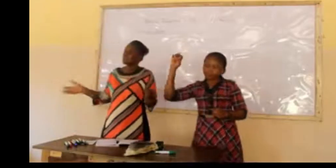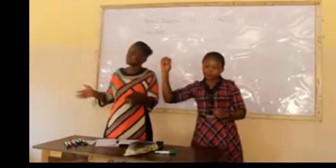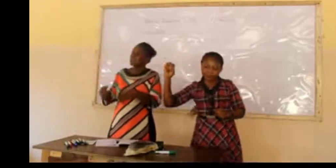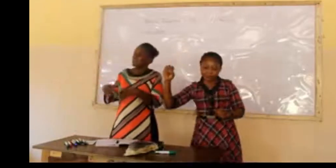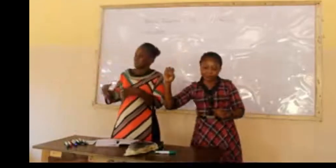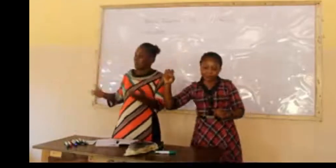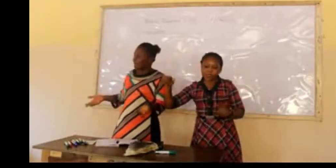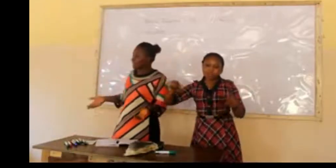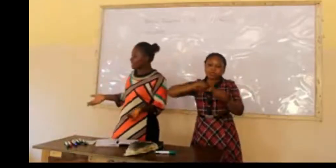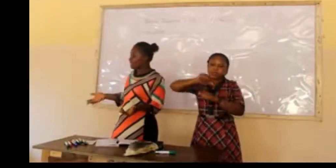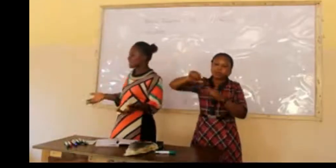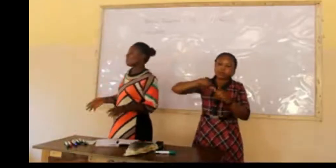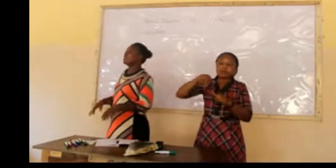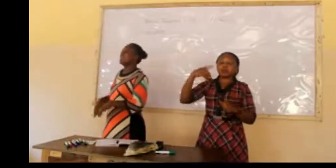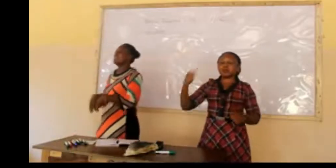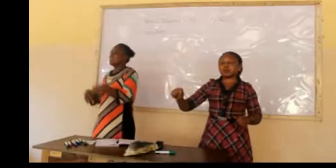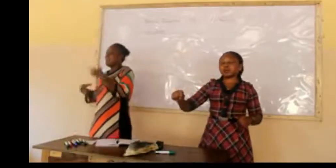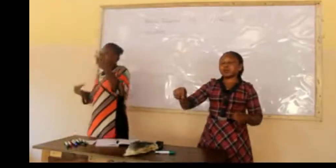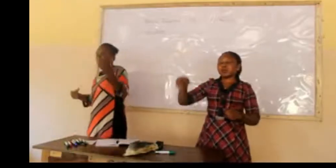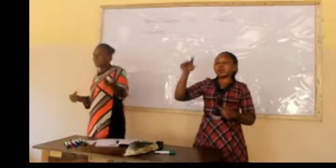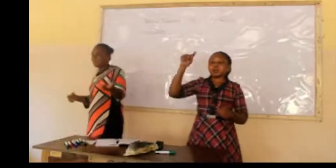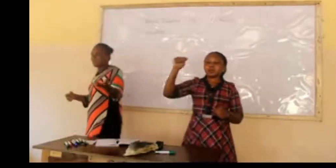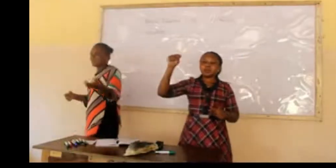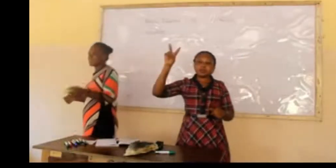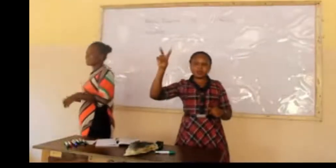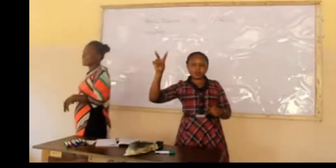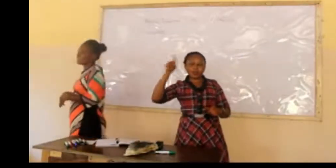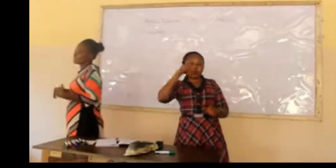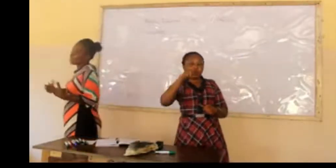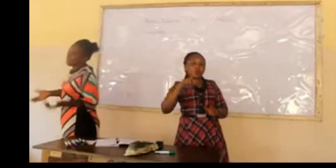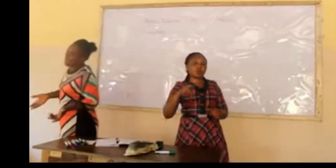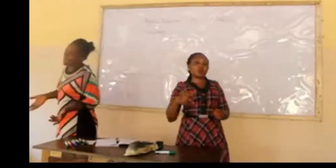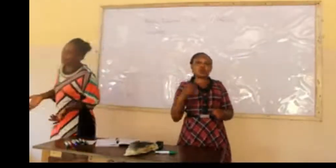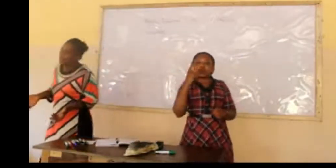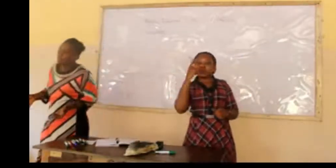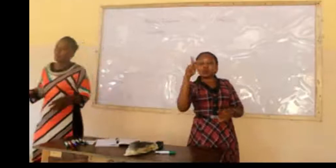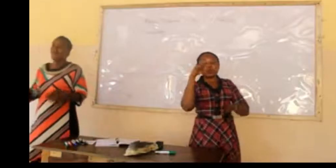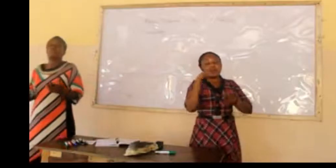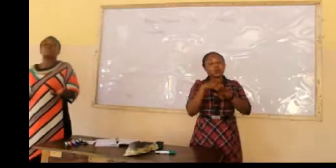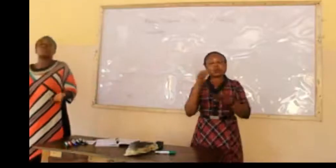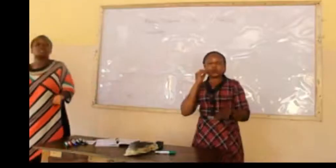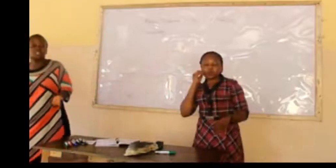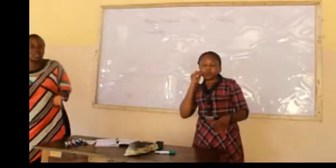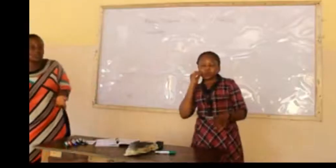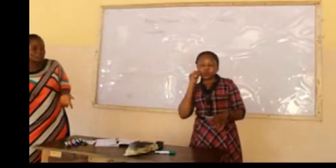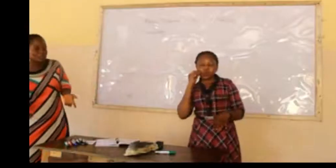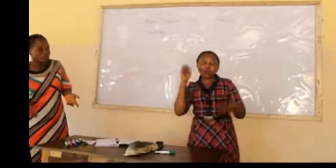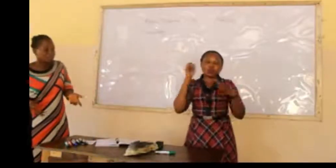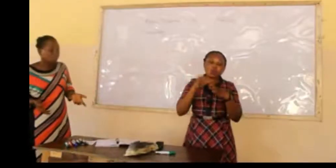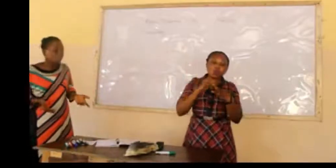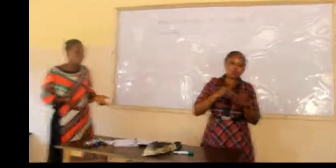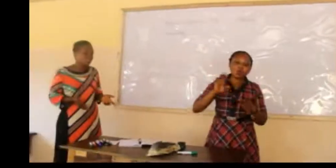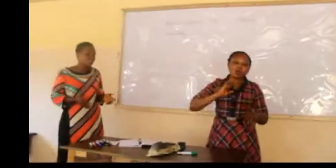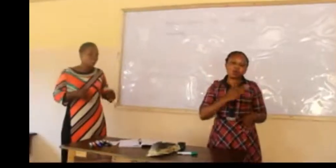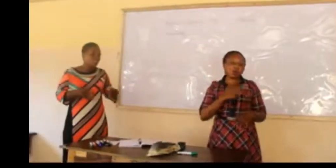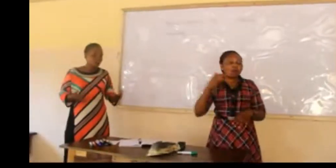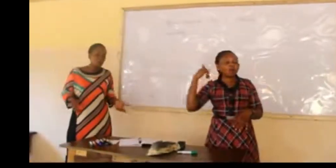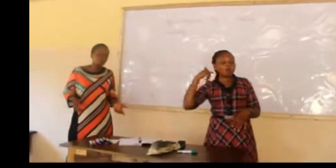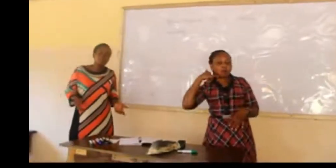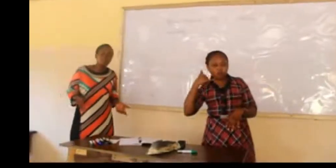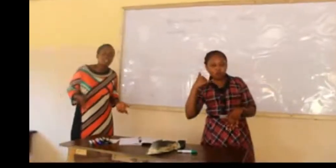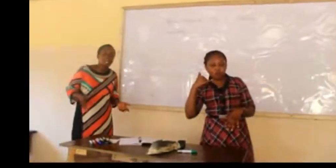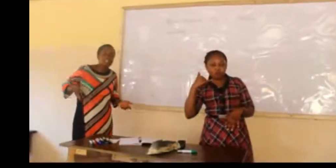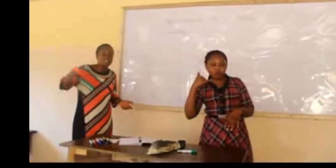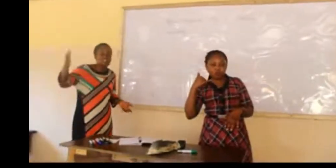you watch and many things, and look at, let me use another instance, our mobile phone now. Some